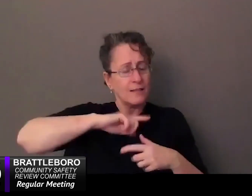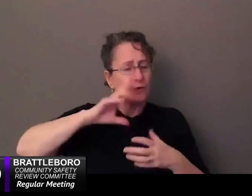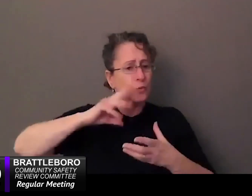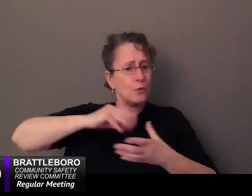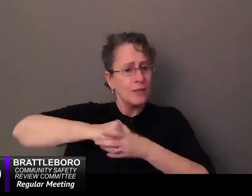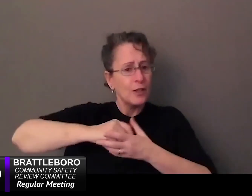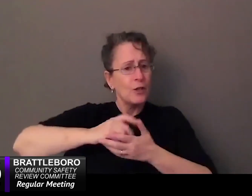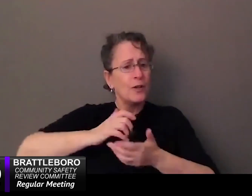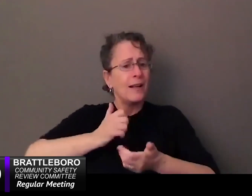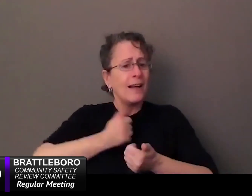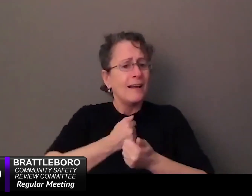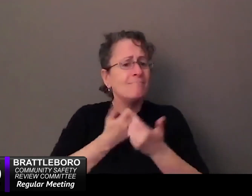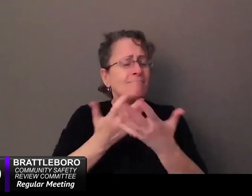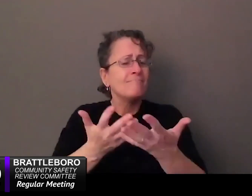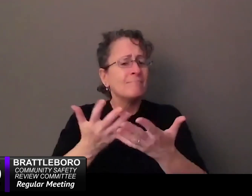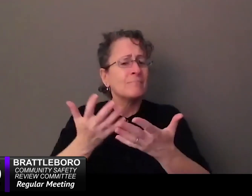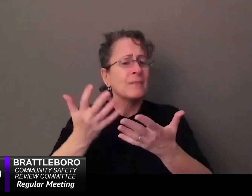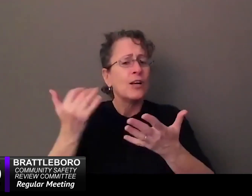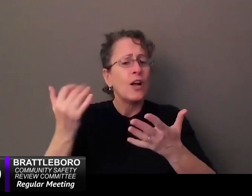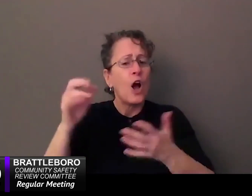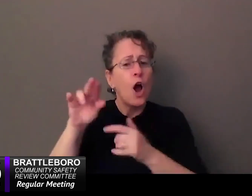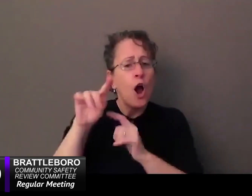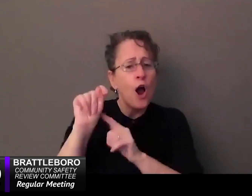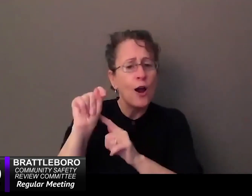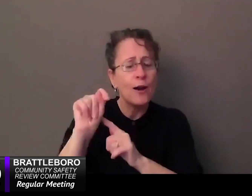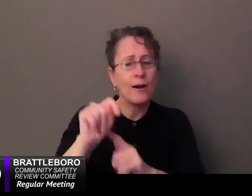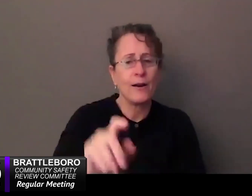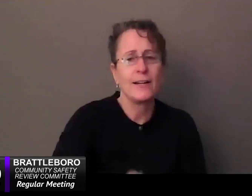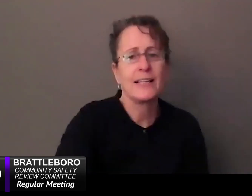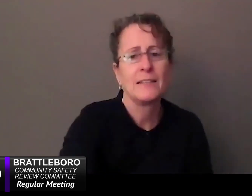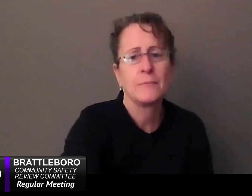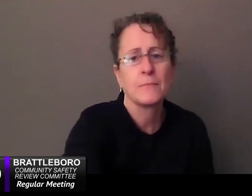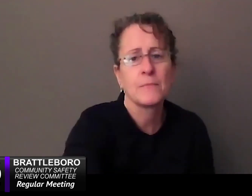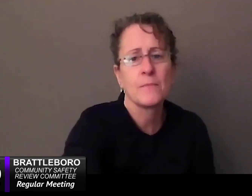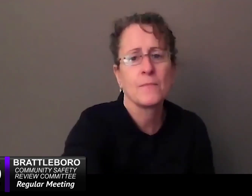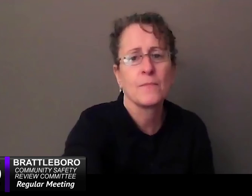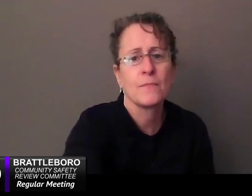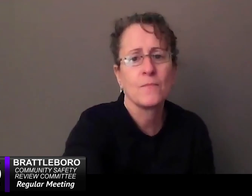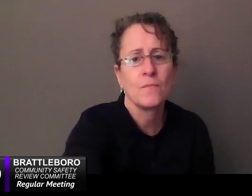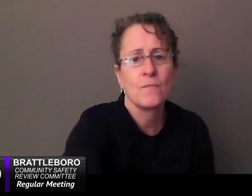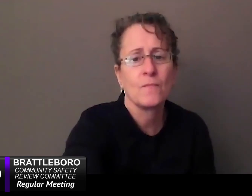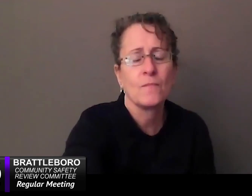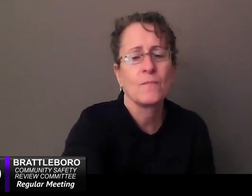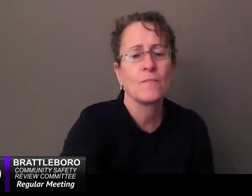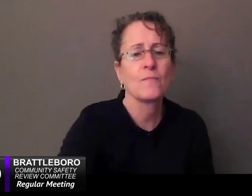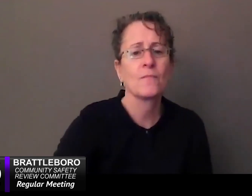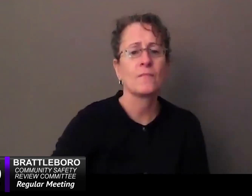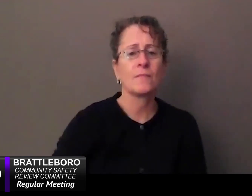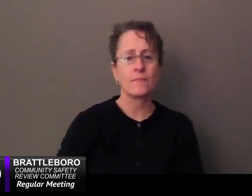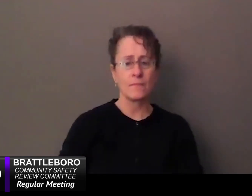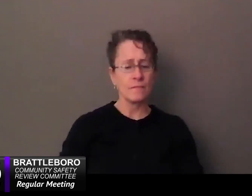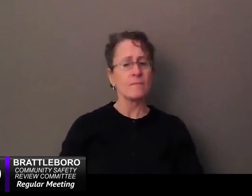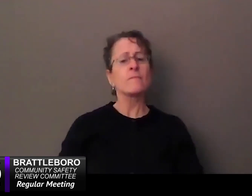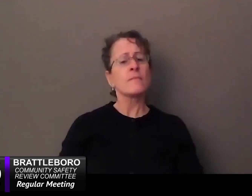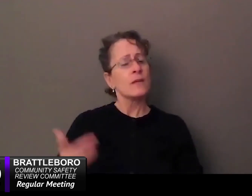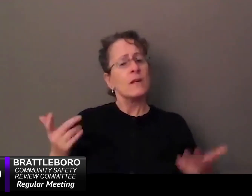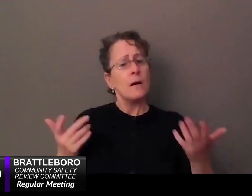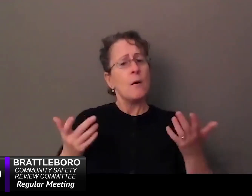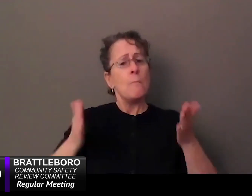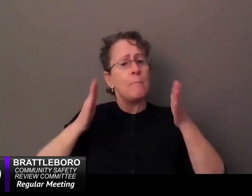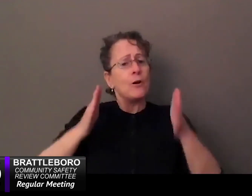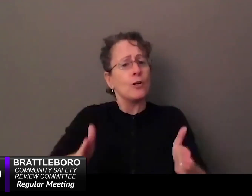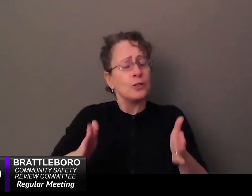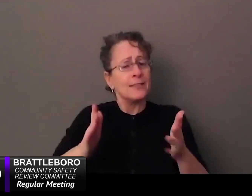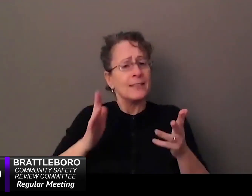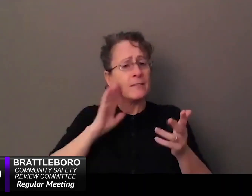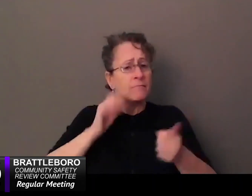mean, in the report, we want to be careful not to necessarily interpret someone's expression for them. But I can